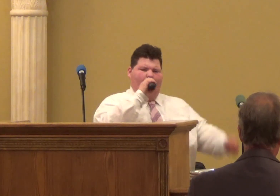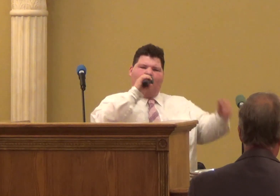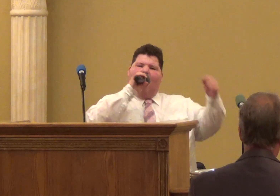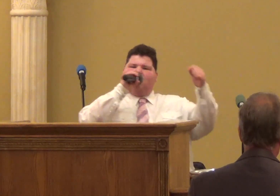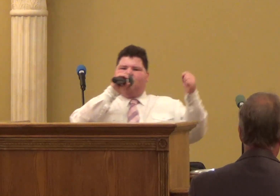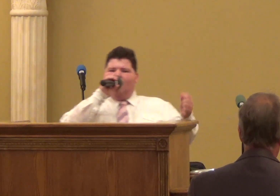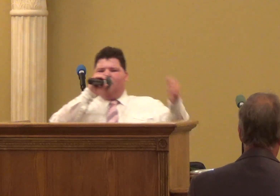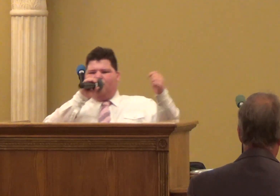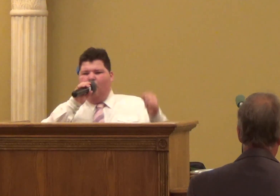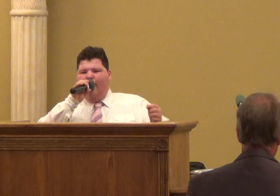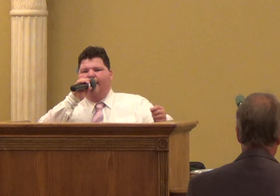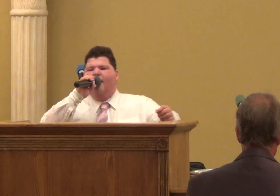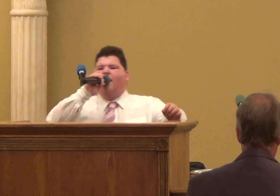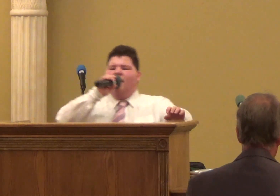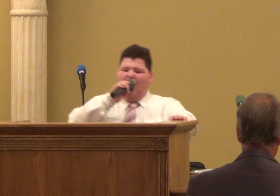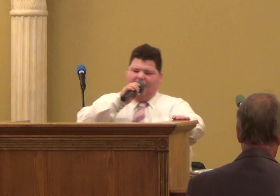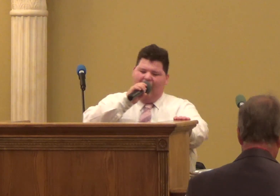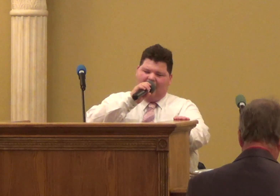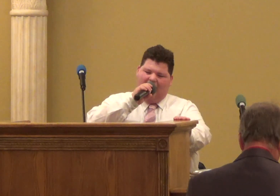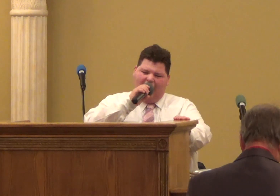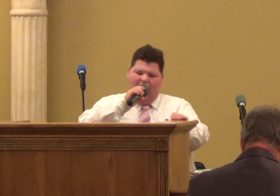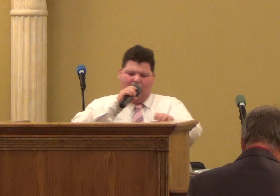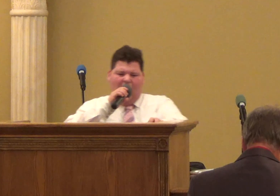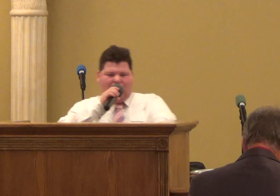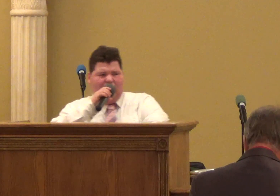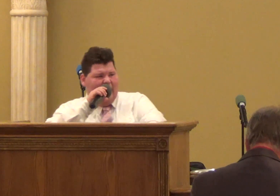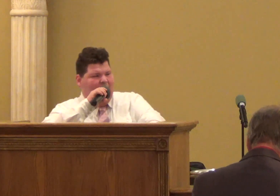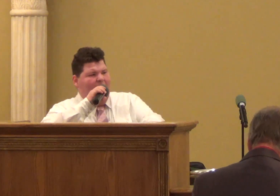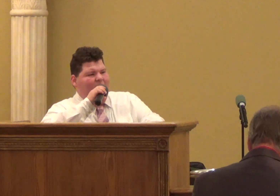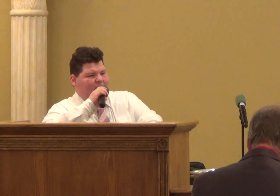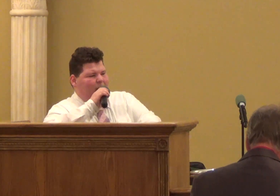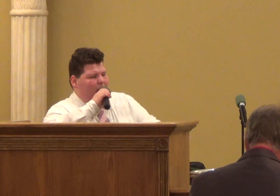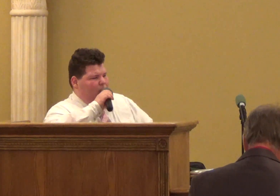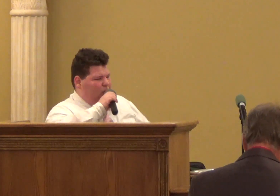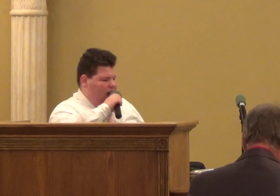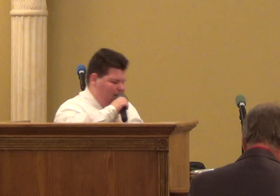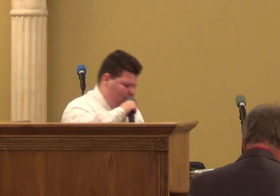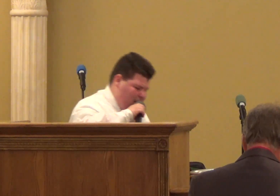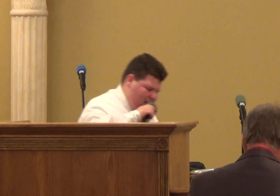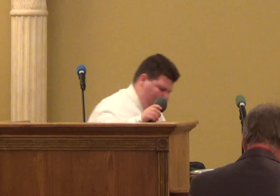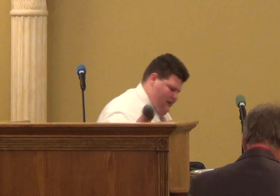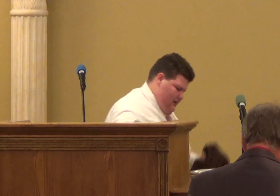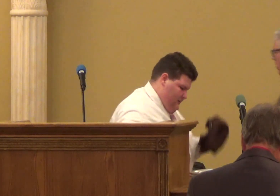timing. I know God's gonna do it. He cut those seat. Come on, pray.